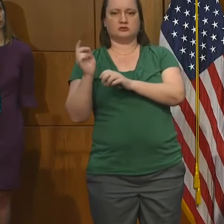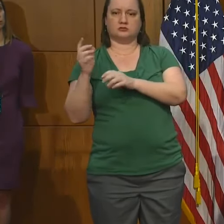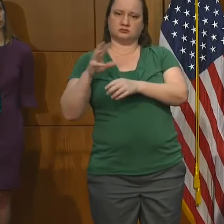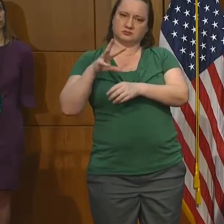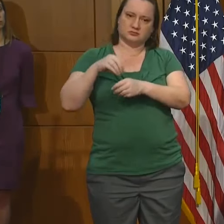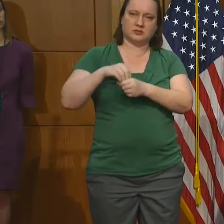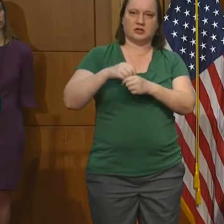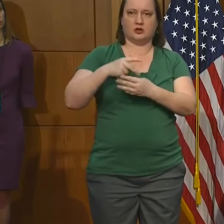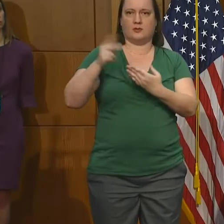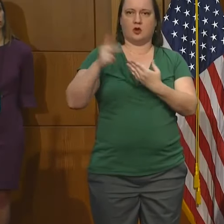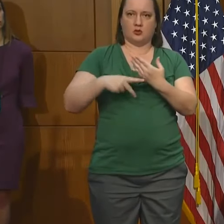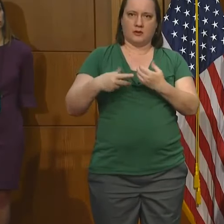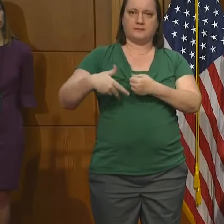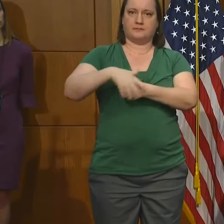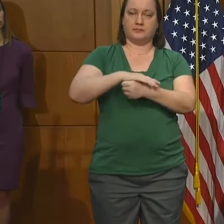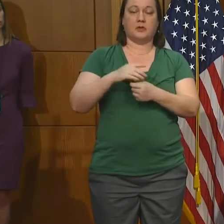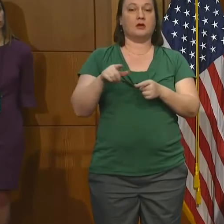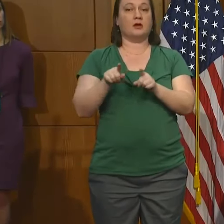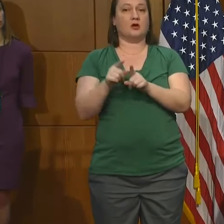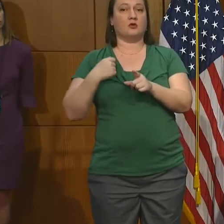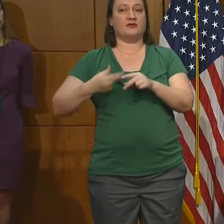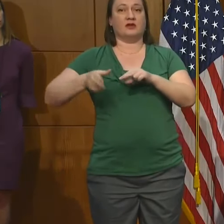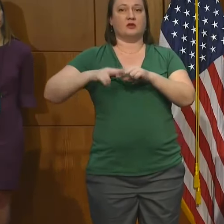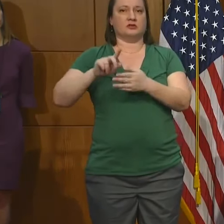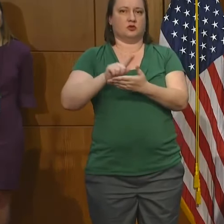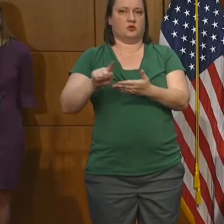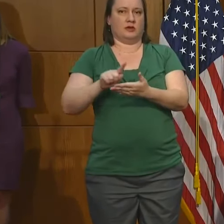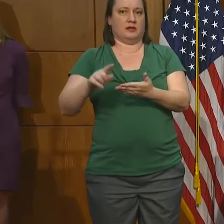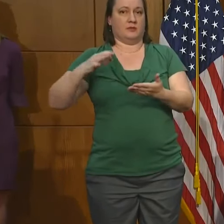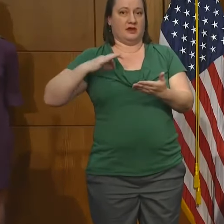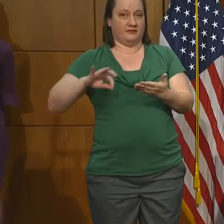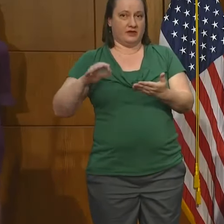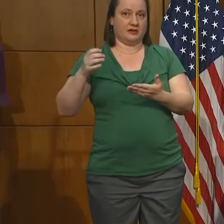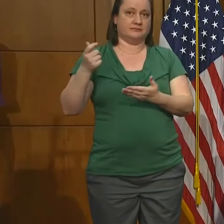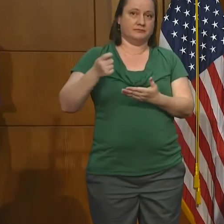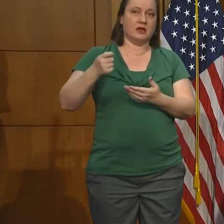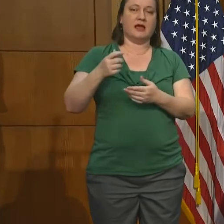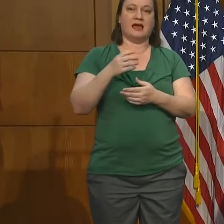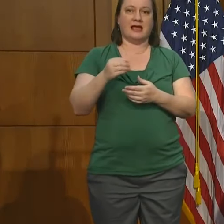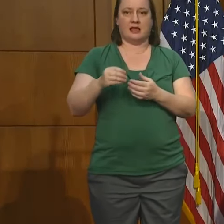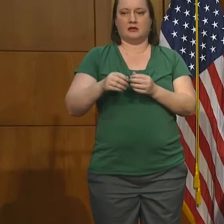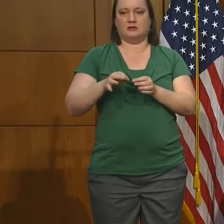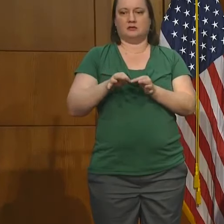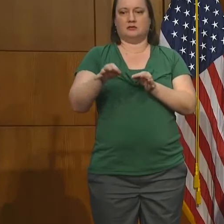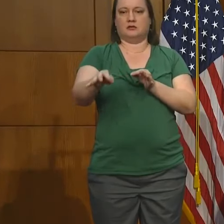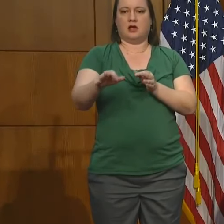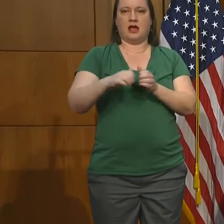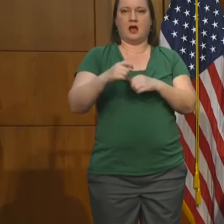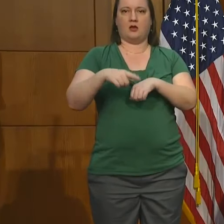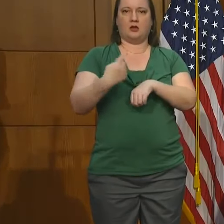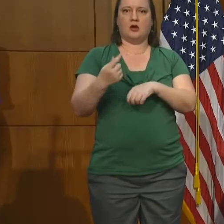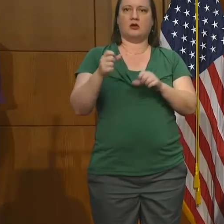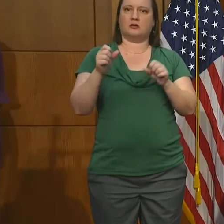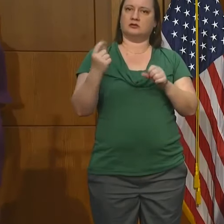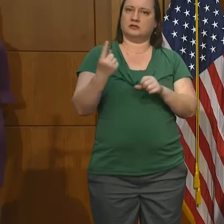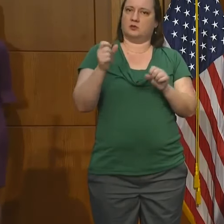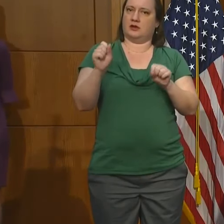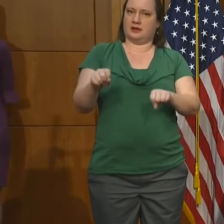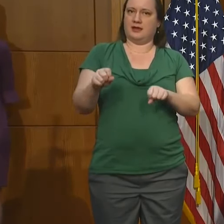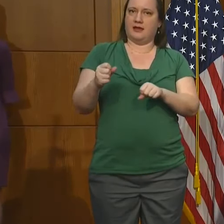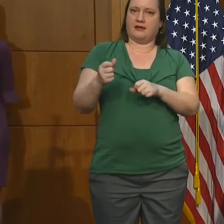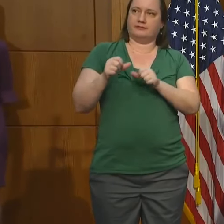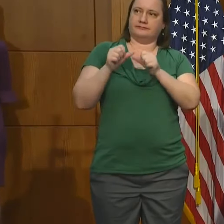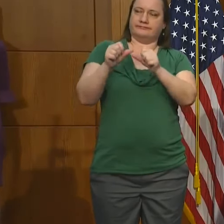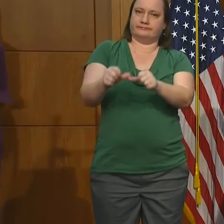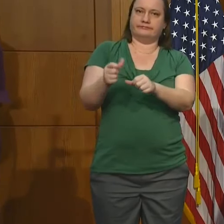increased the weekly benefits as well as expanded the time that someone can be on benefits. And so this week was the first time that we released benefits